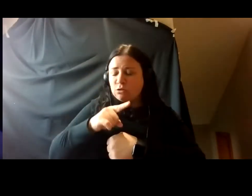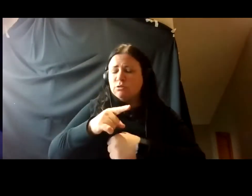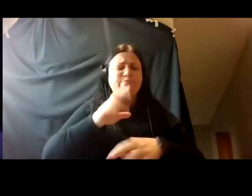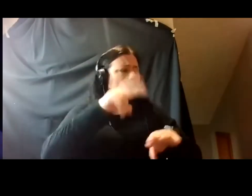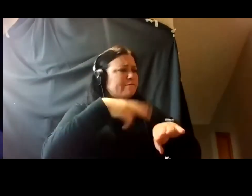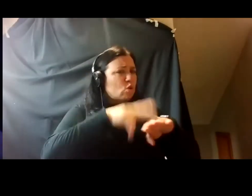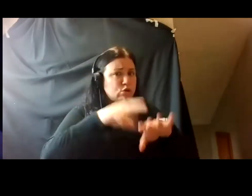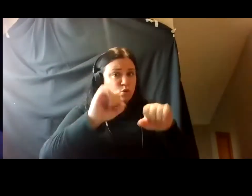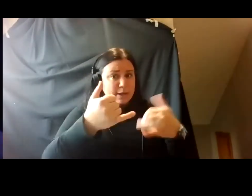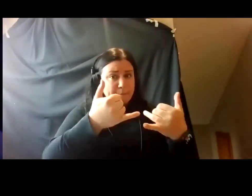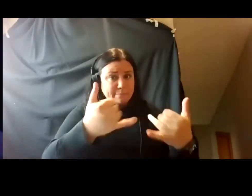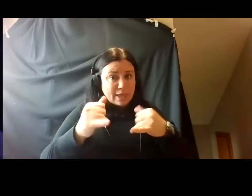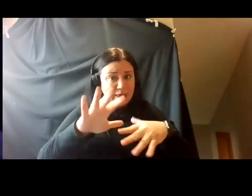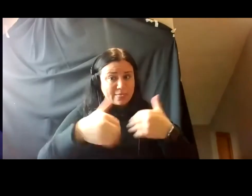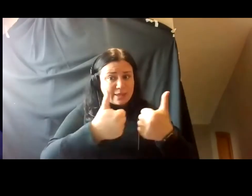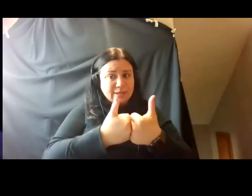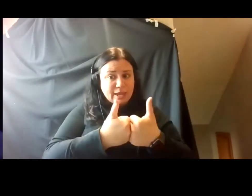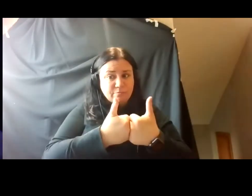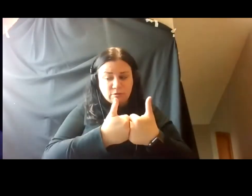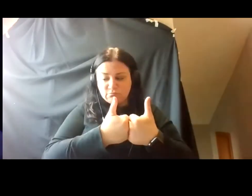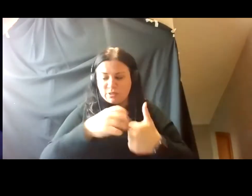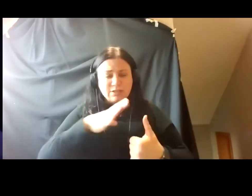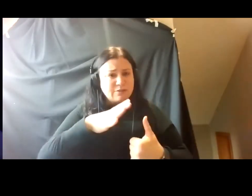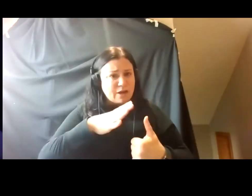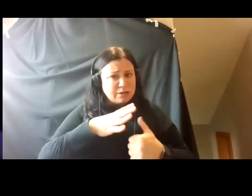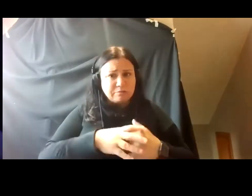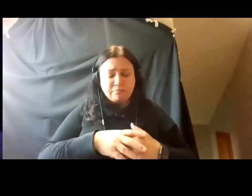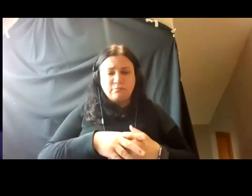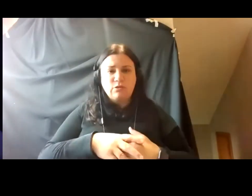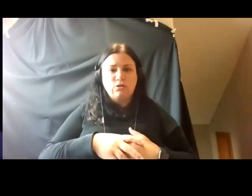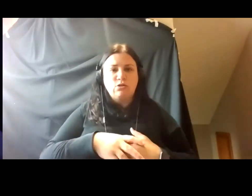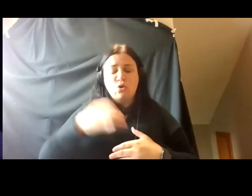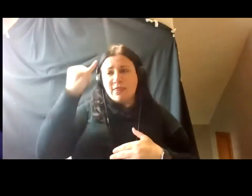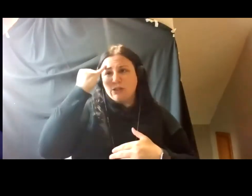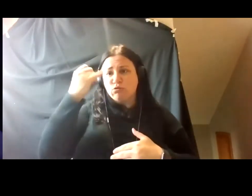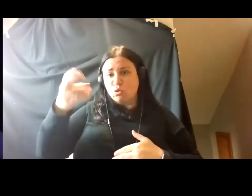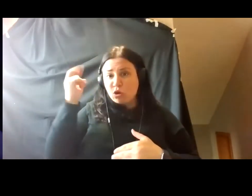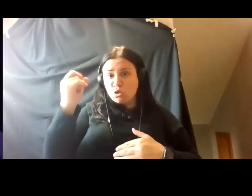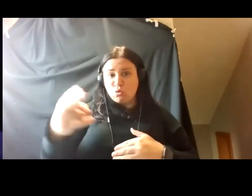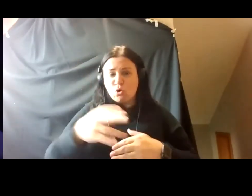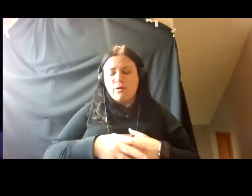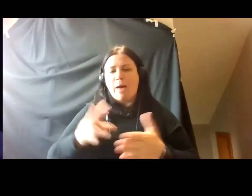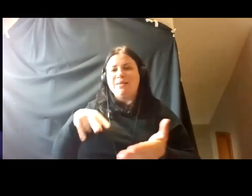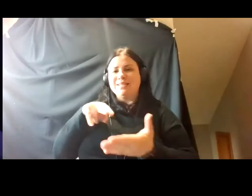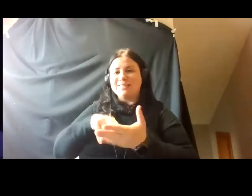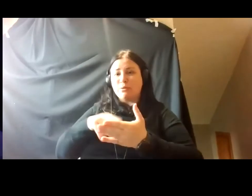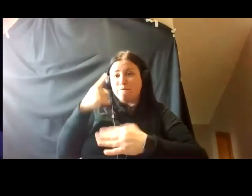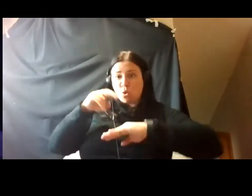can play this game. I don't see why not. So the idea was to throw it. I'll stand up to give you a little reference here.